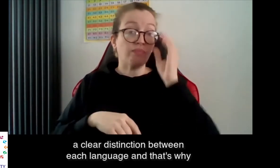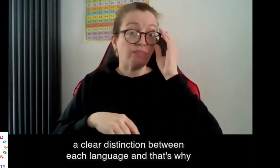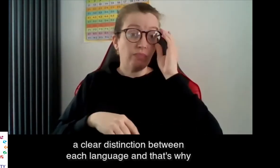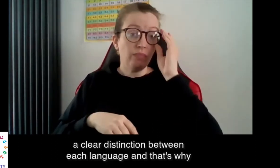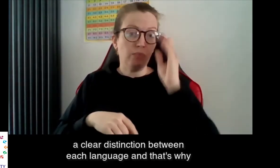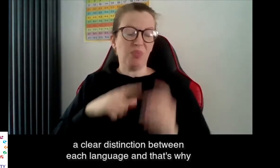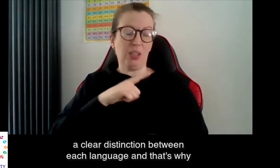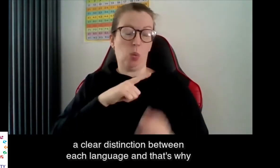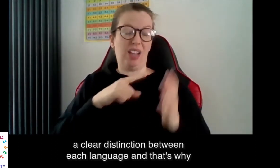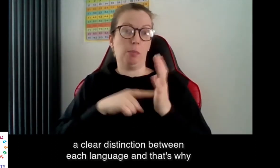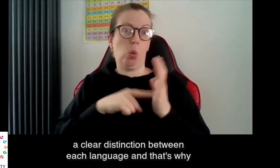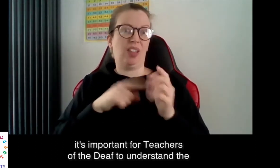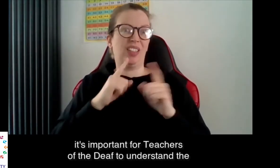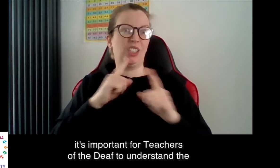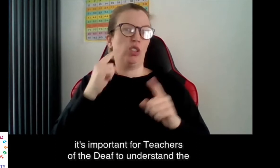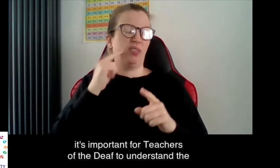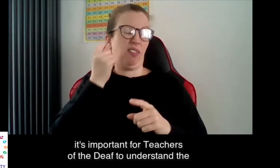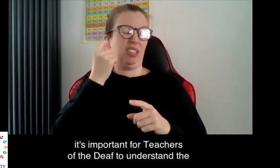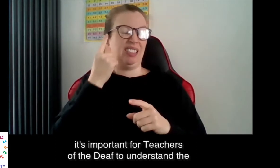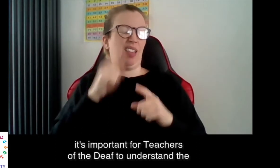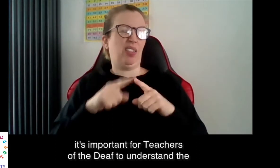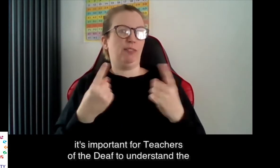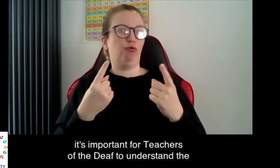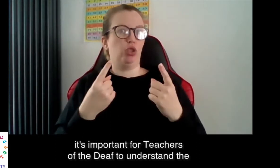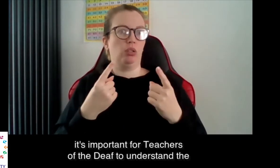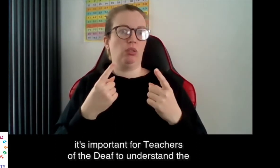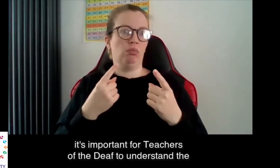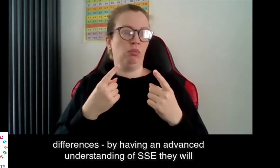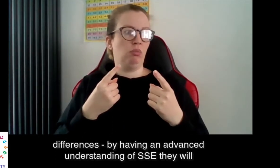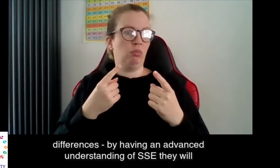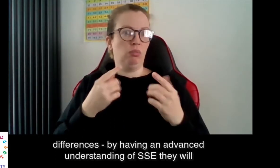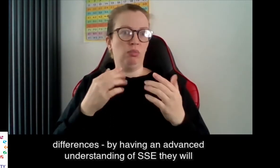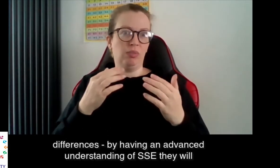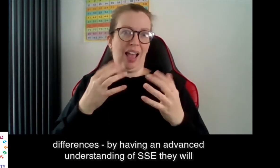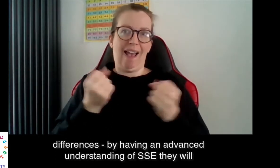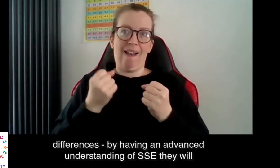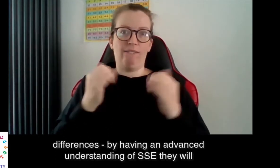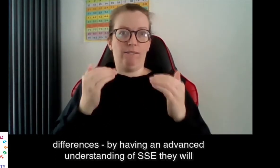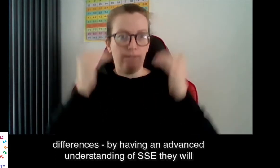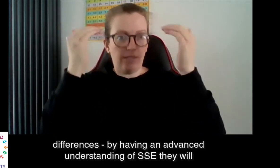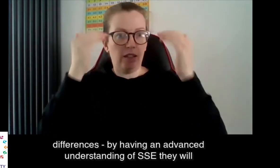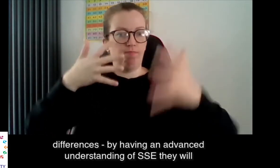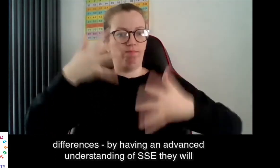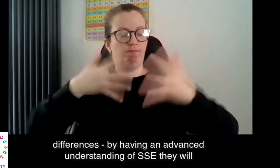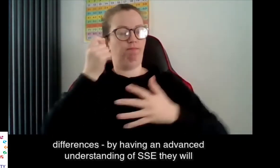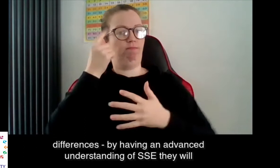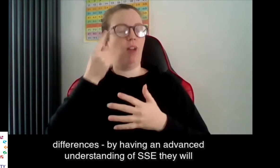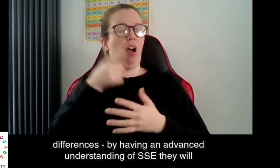each language, and that's why it's important for teachers of the deaf to understand the differences. By having an advanced understanding of